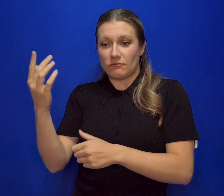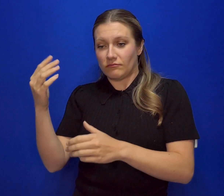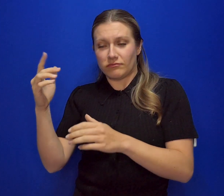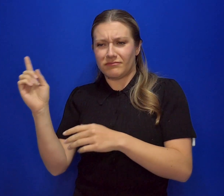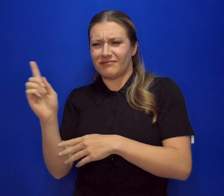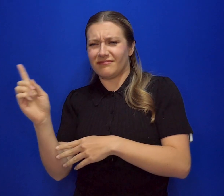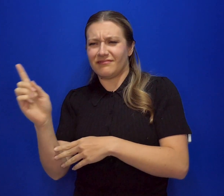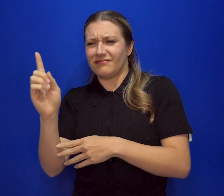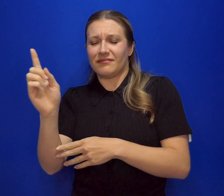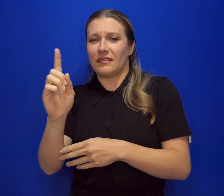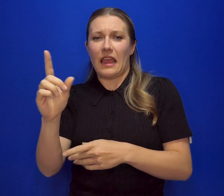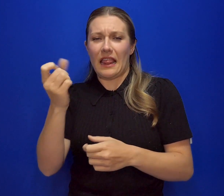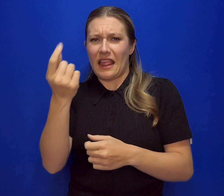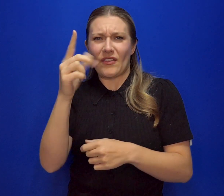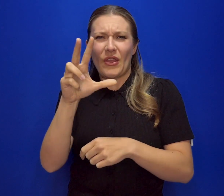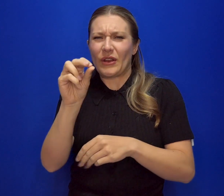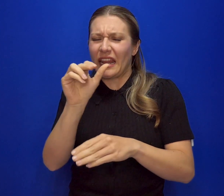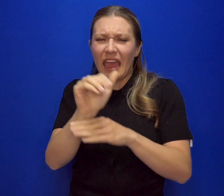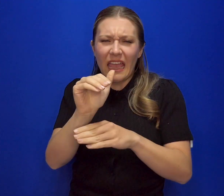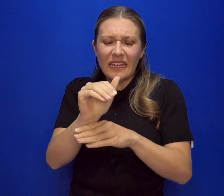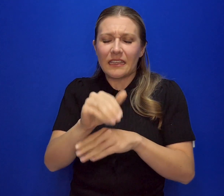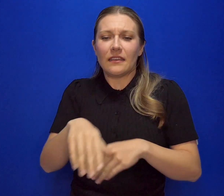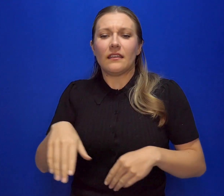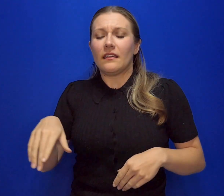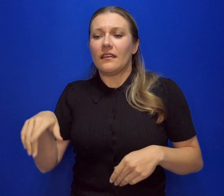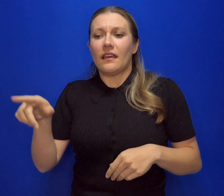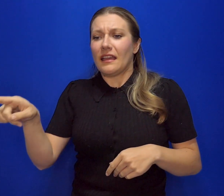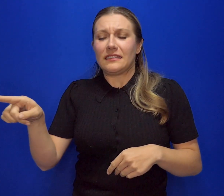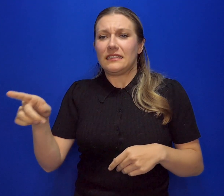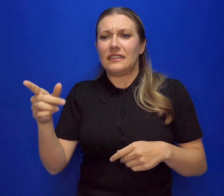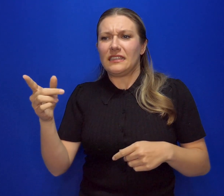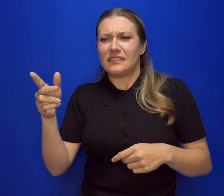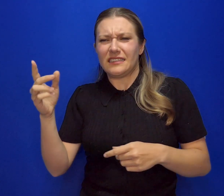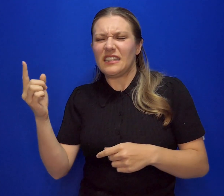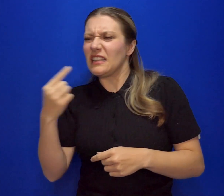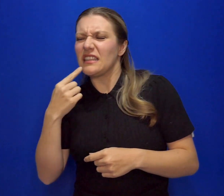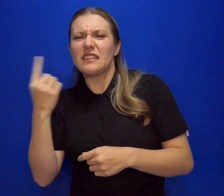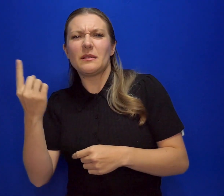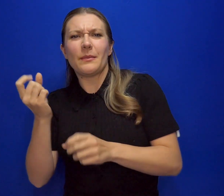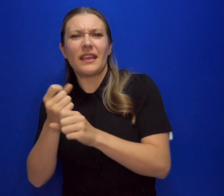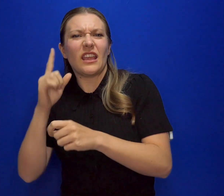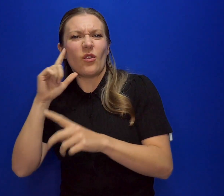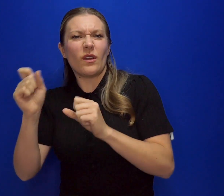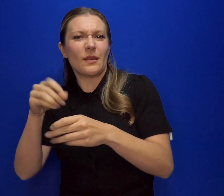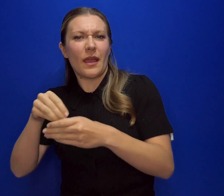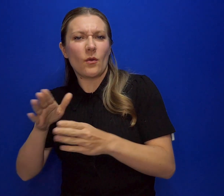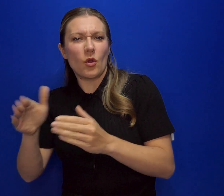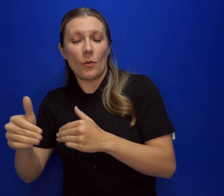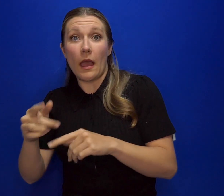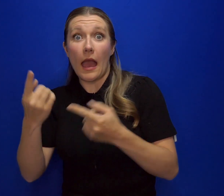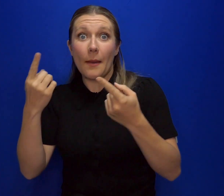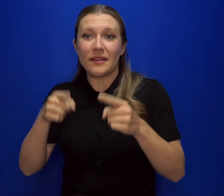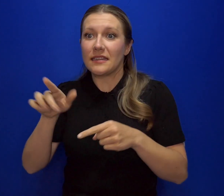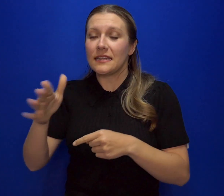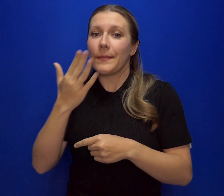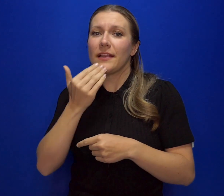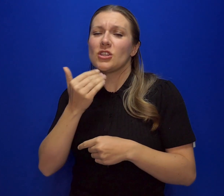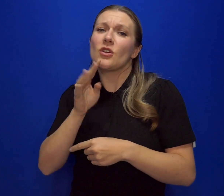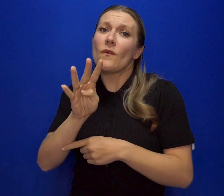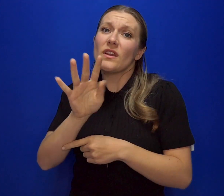11:30 going, hey, something's making noise in my room. Because you remember that the poor kid's only had diabetes for 2 minutes, Right. His blood sugar's 45. And then this